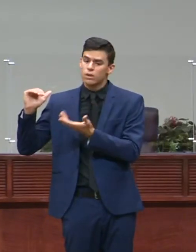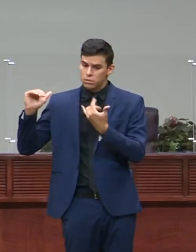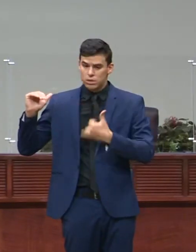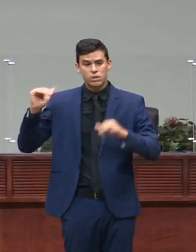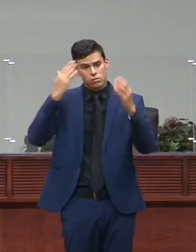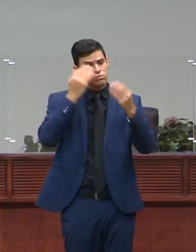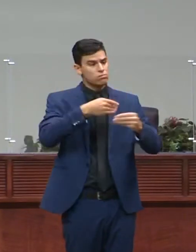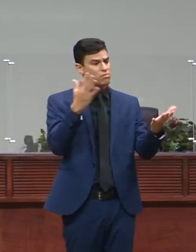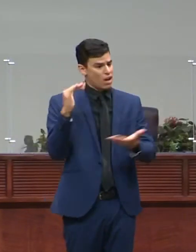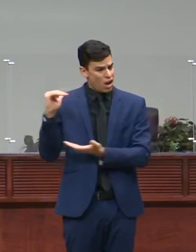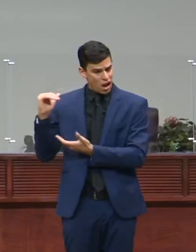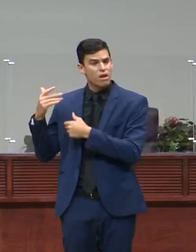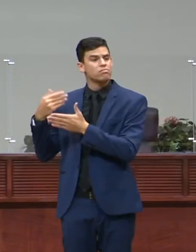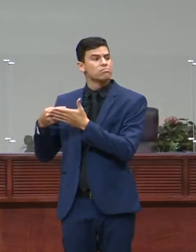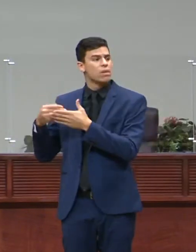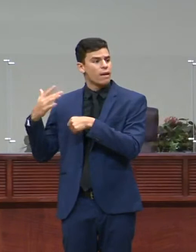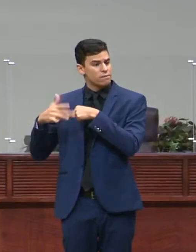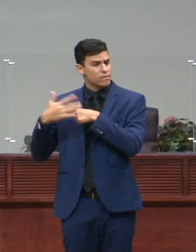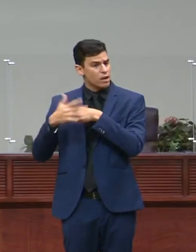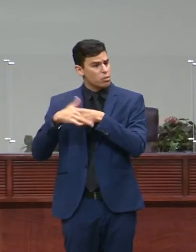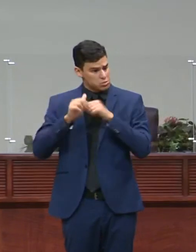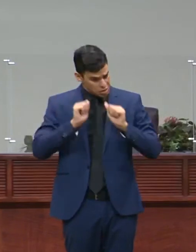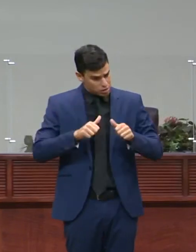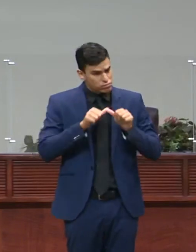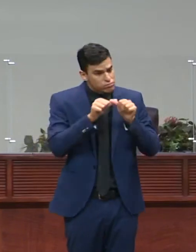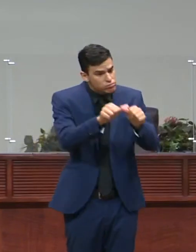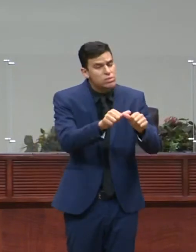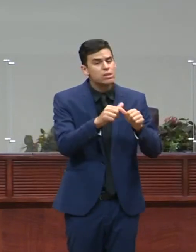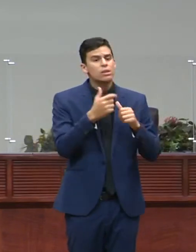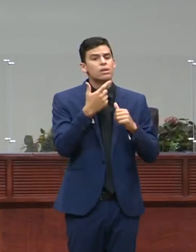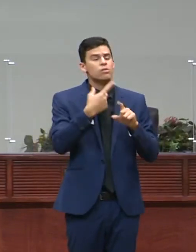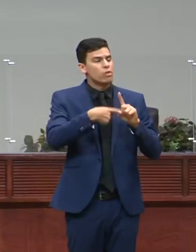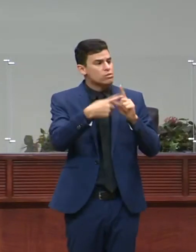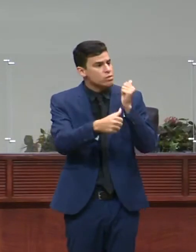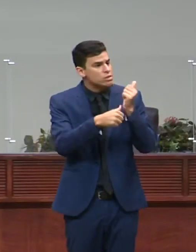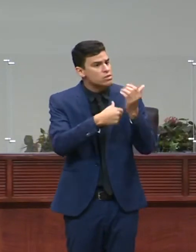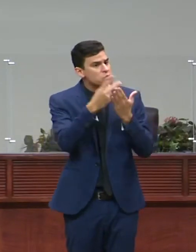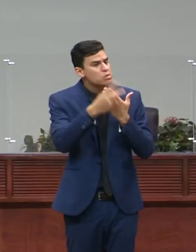is available. And as we move forward, the